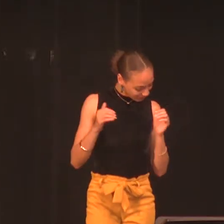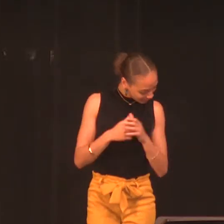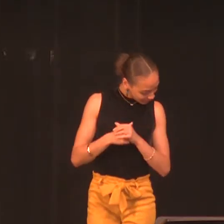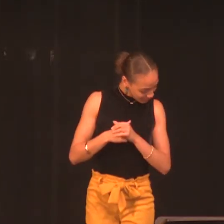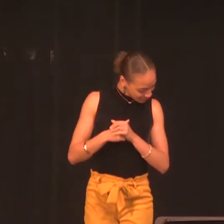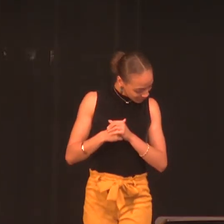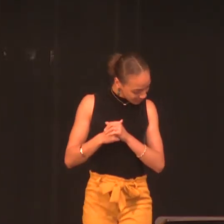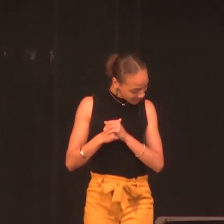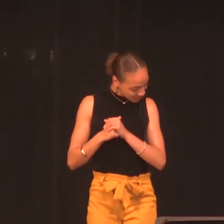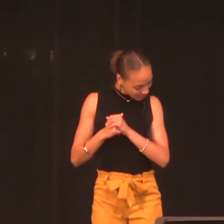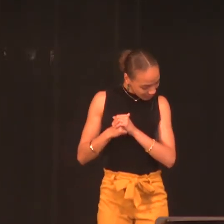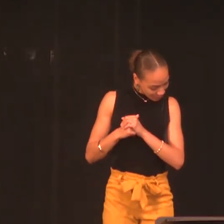to.